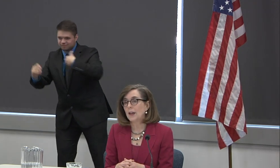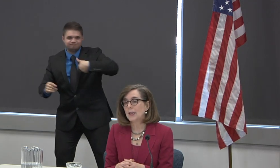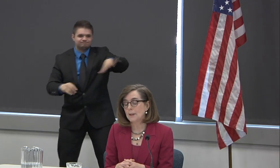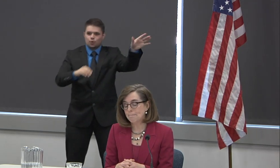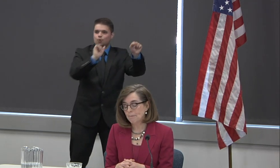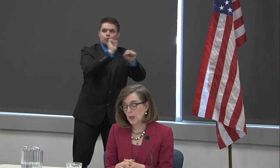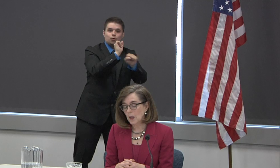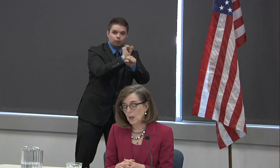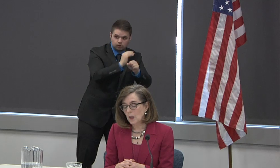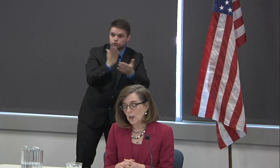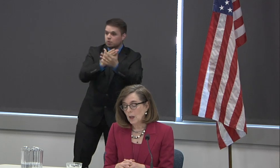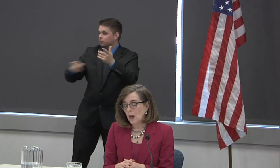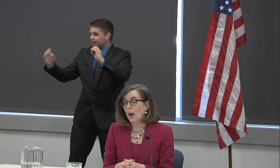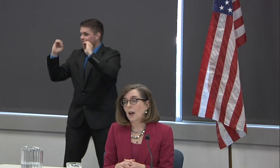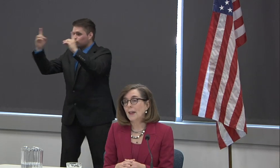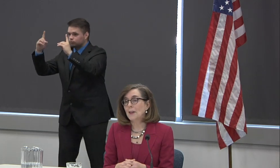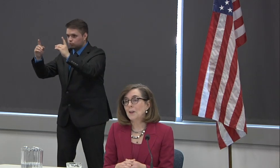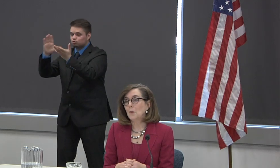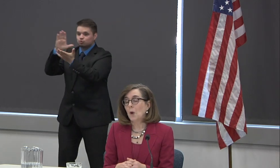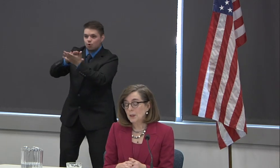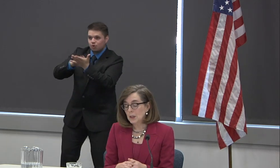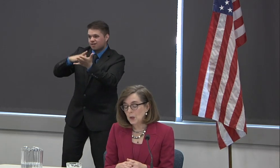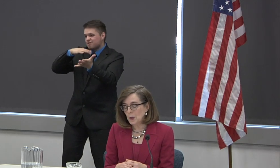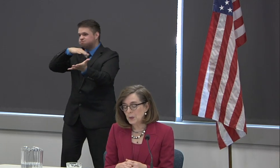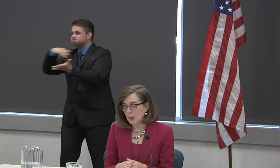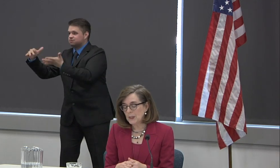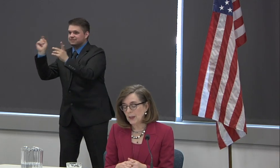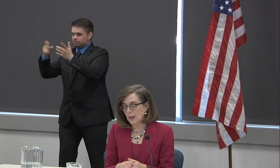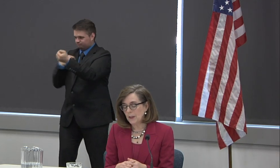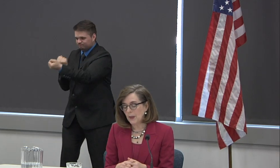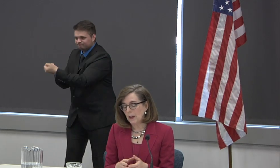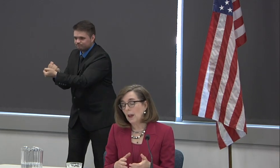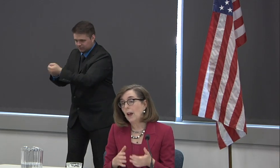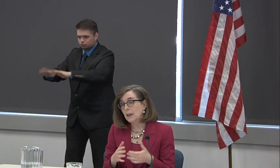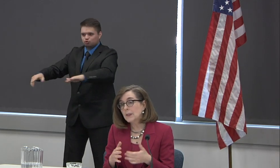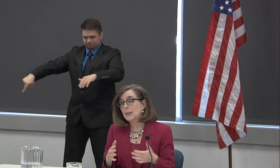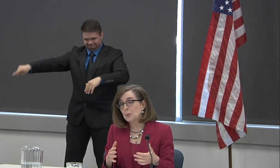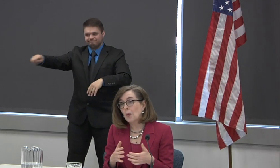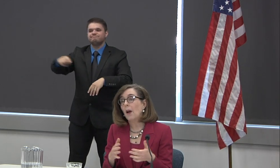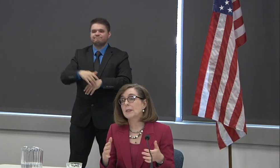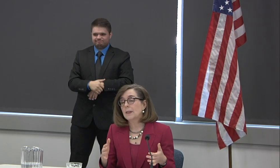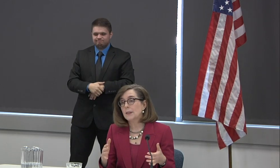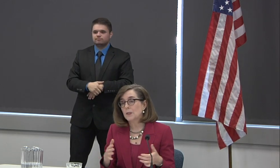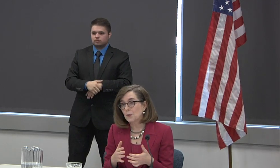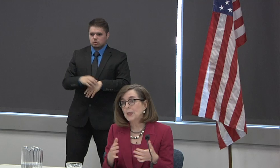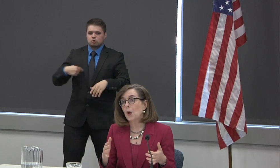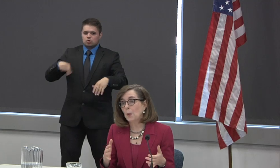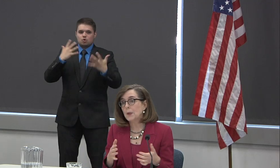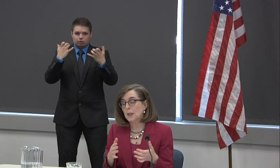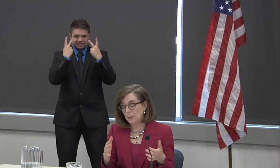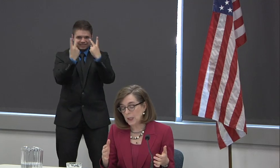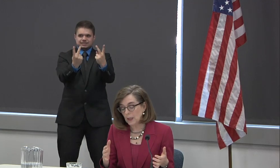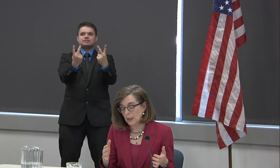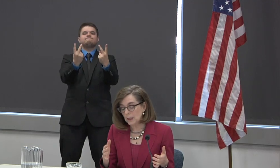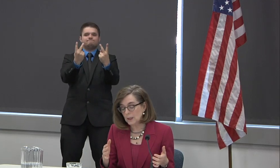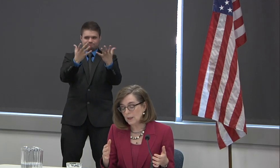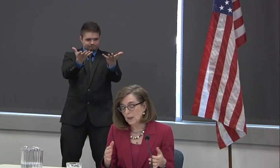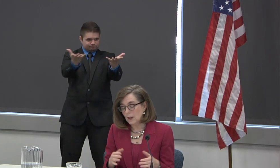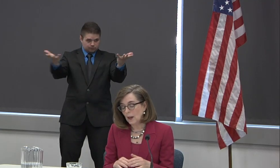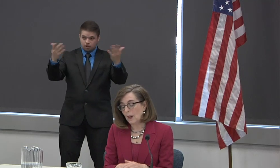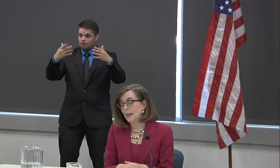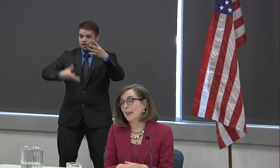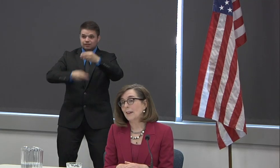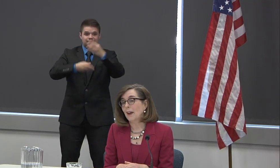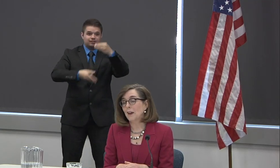society. I want to close by saying that as this process of reopening begins,